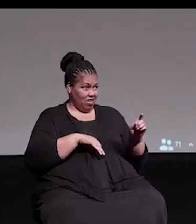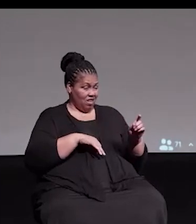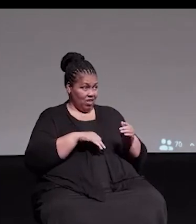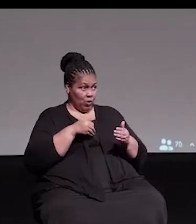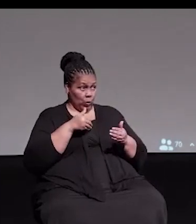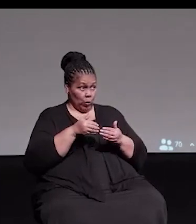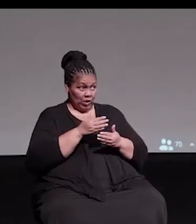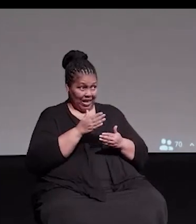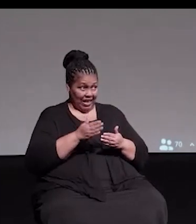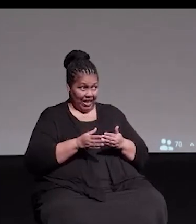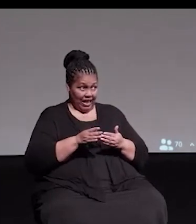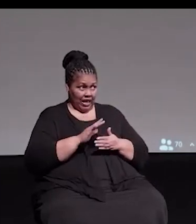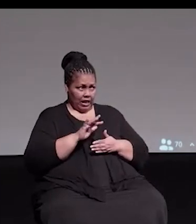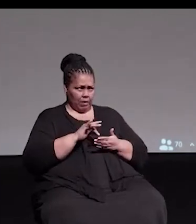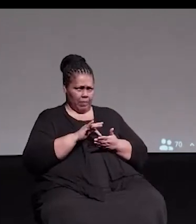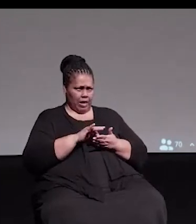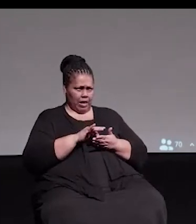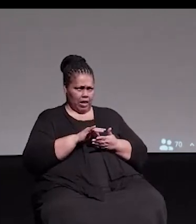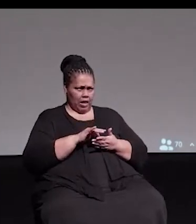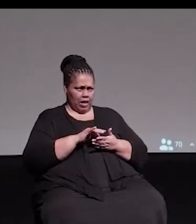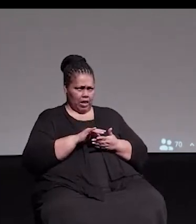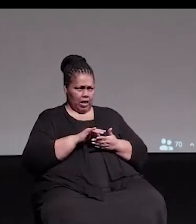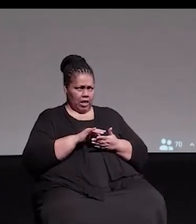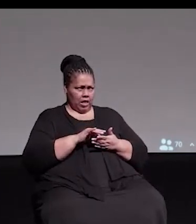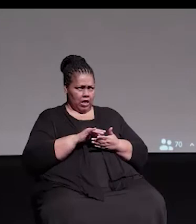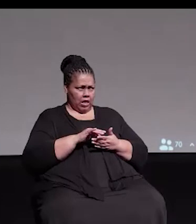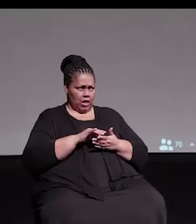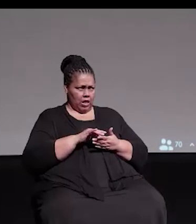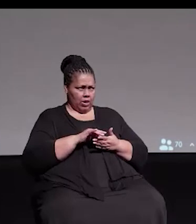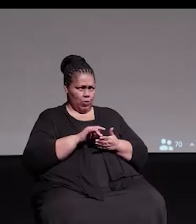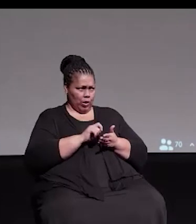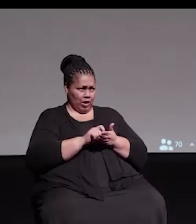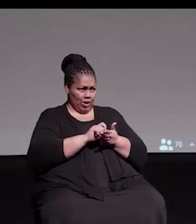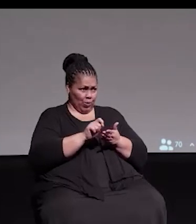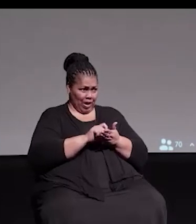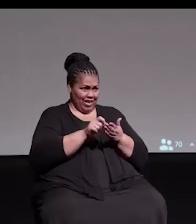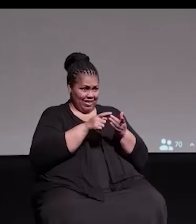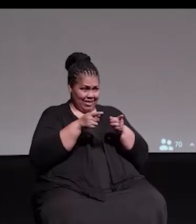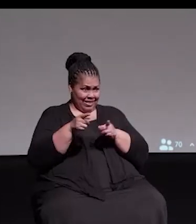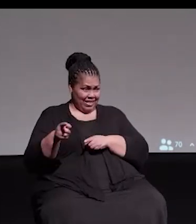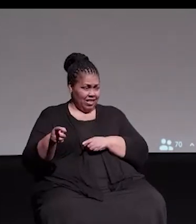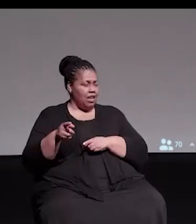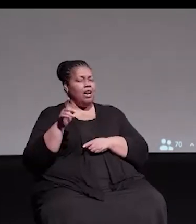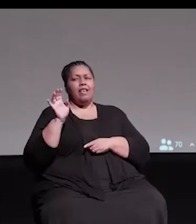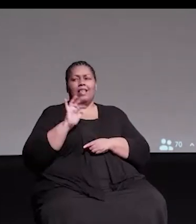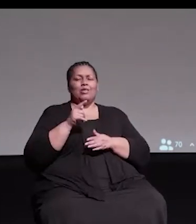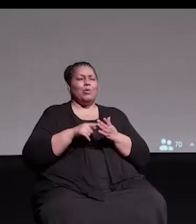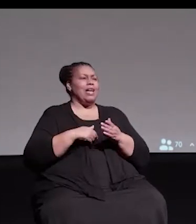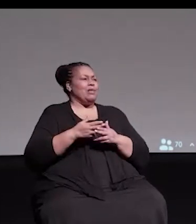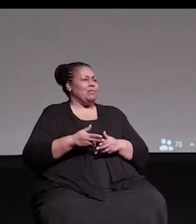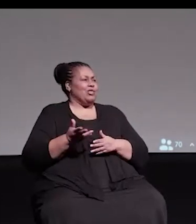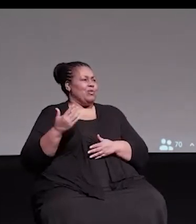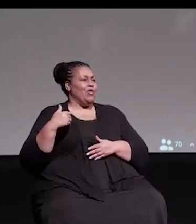the end of an edit or in the middle when the writing work start to kick in? And this is kind of what I was talking about before, but it's